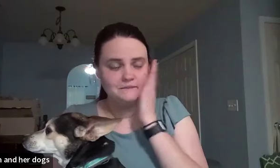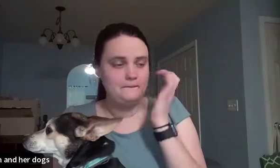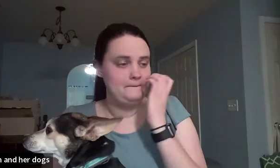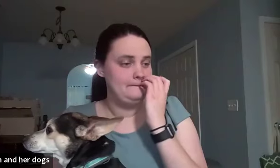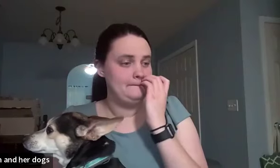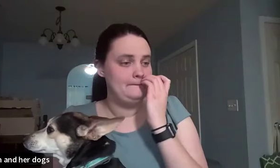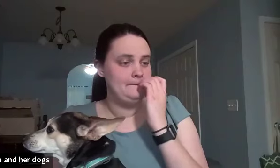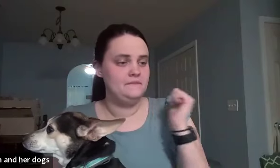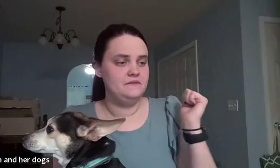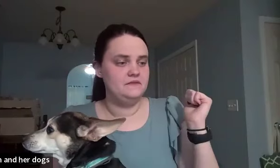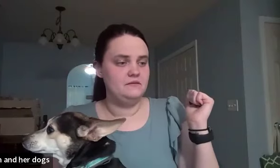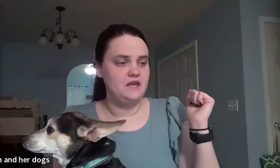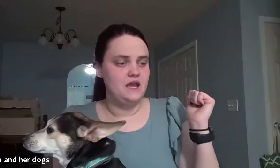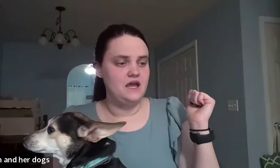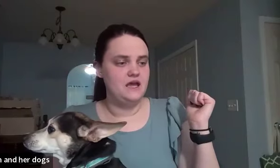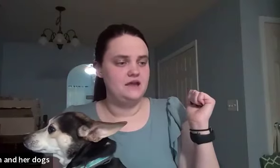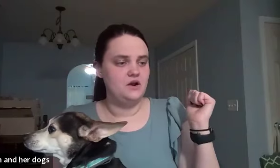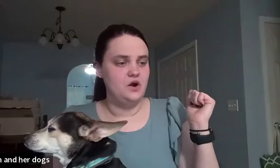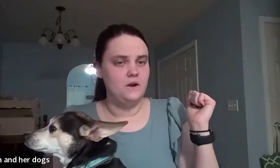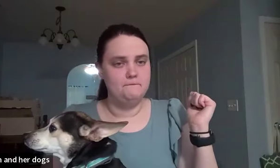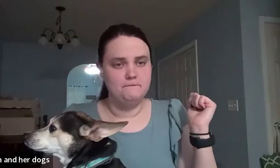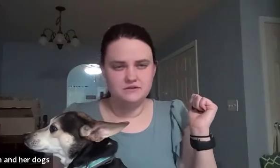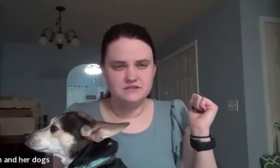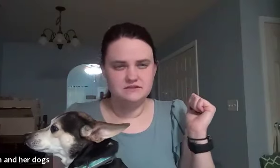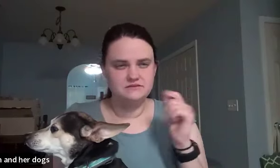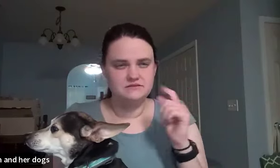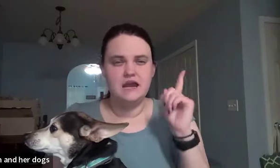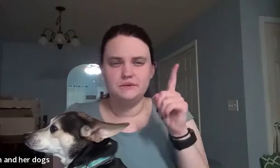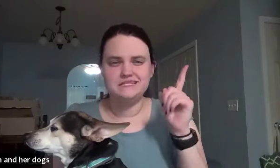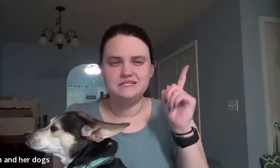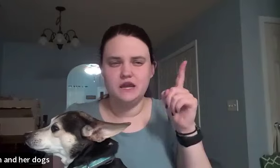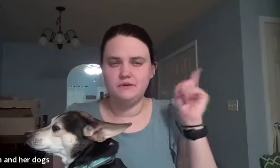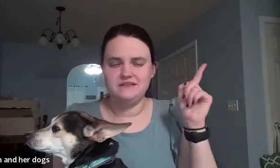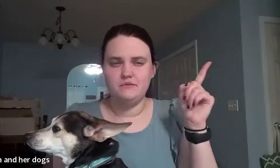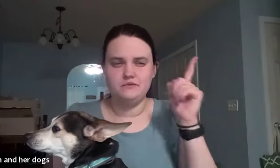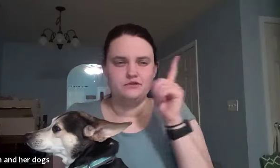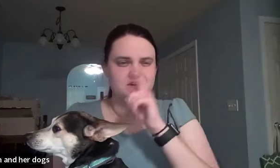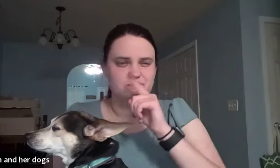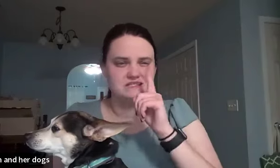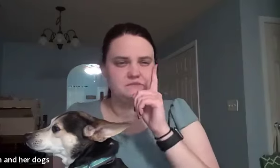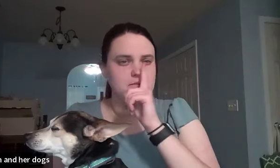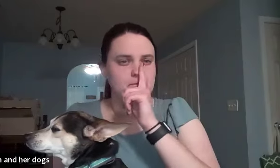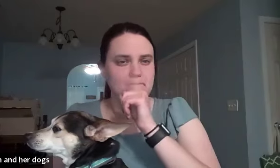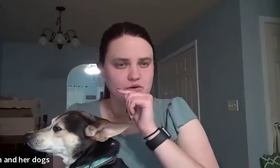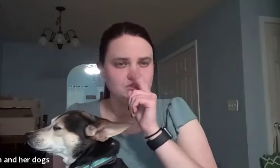bee. Then we had our mouse. I know we did spider, but we did that one before, so that's why I skipped it.